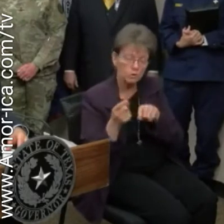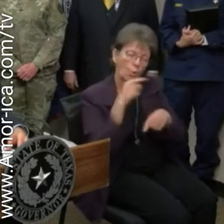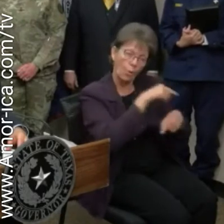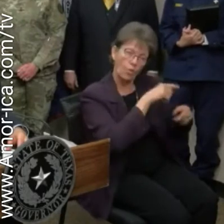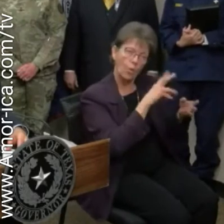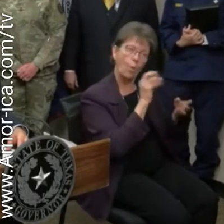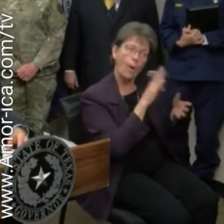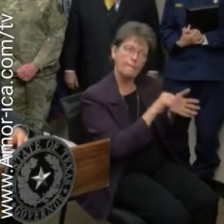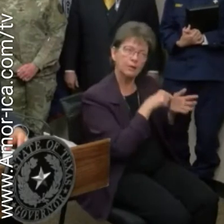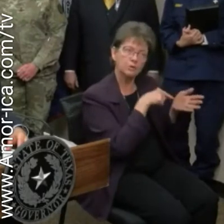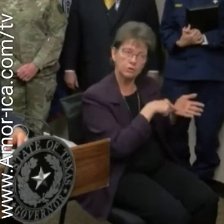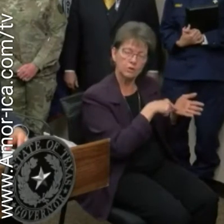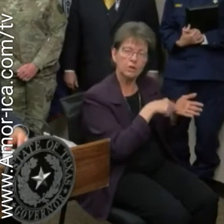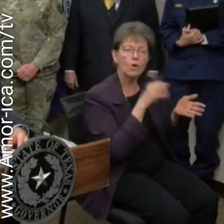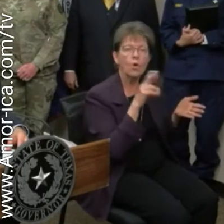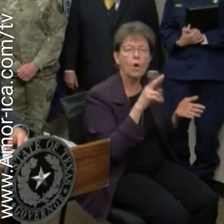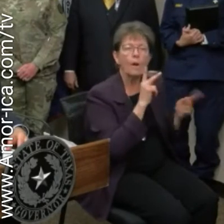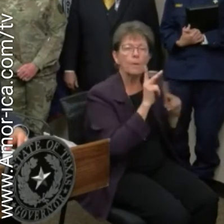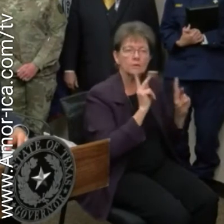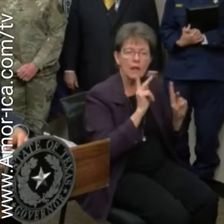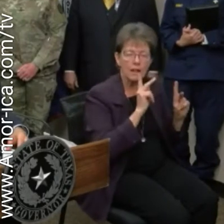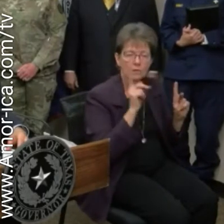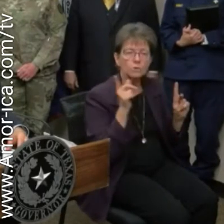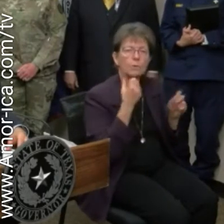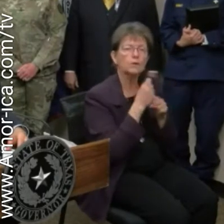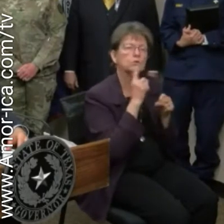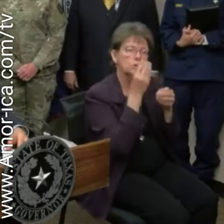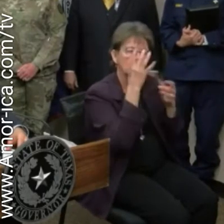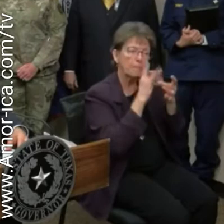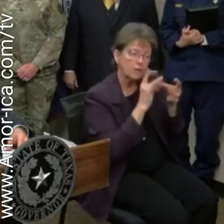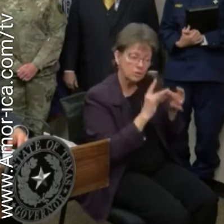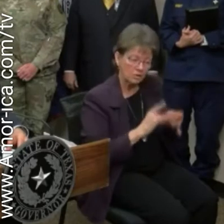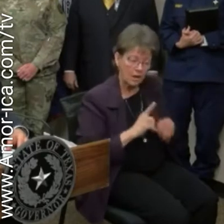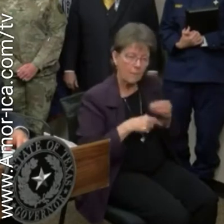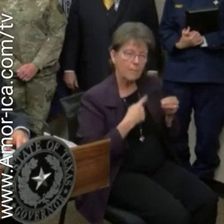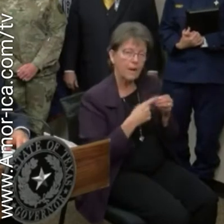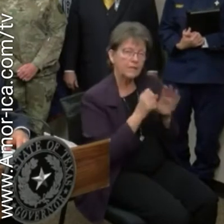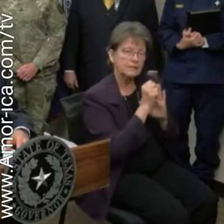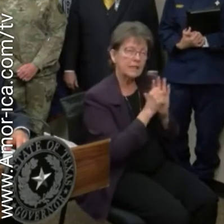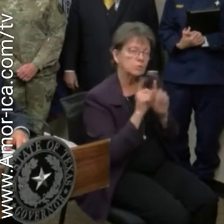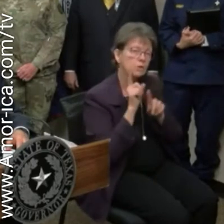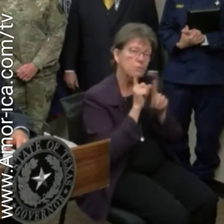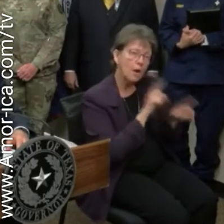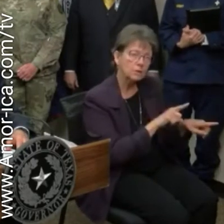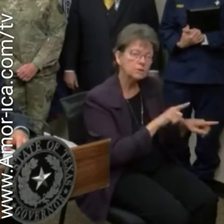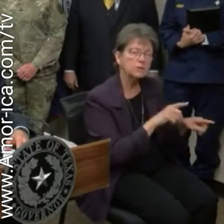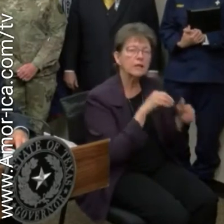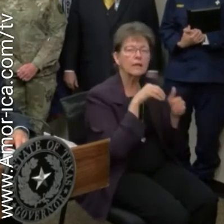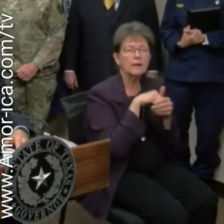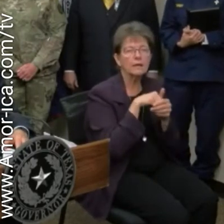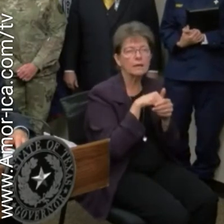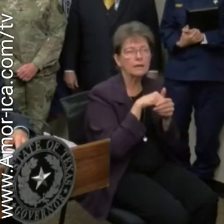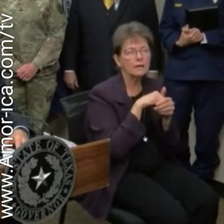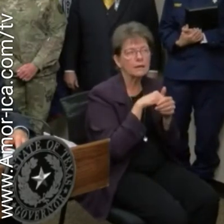page or DSHS personnel to ensure messaging regarding the state response in